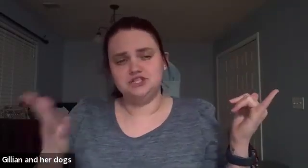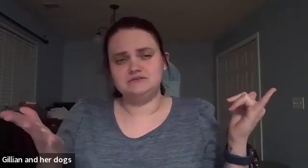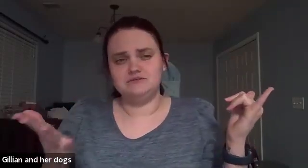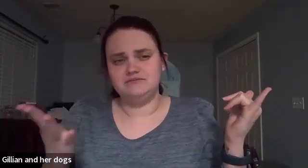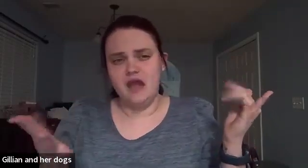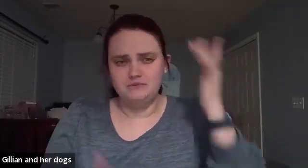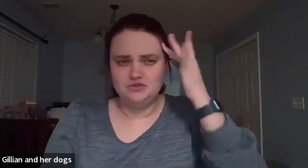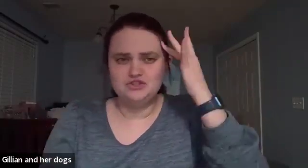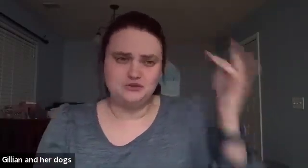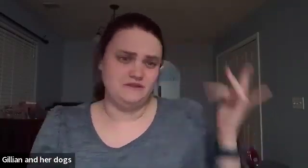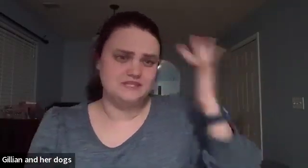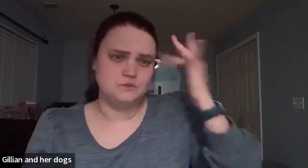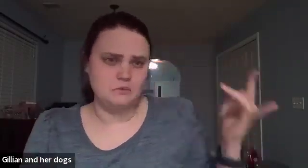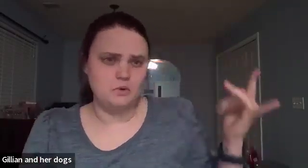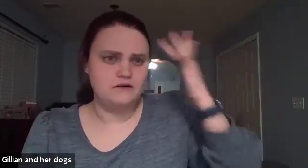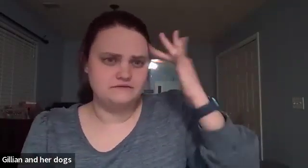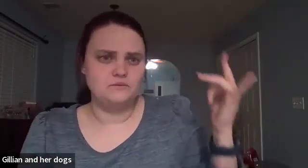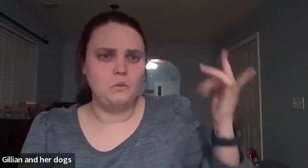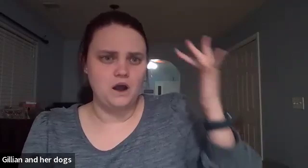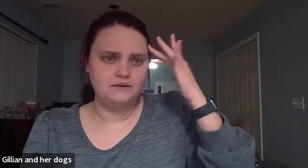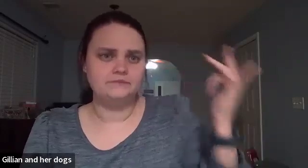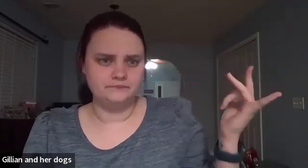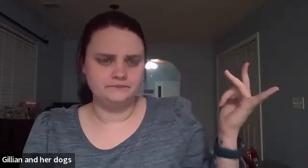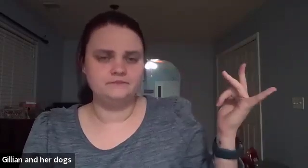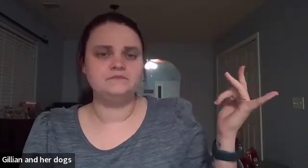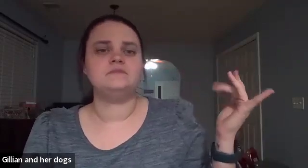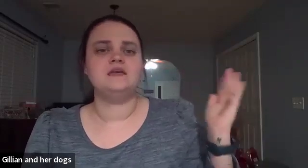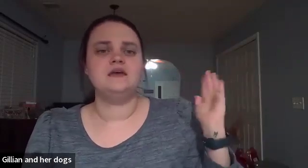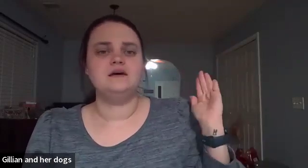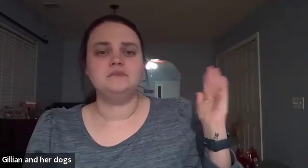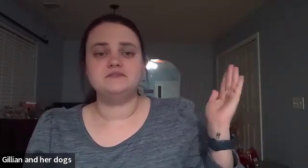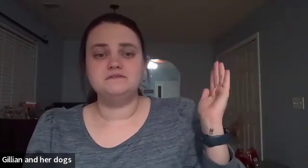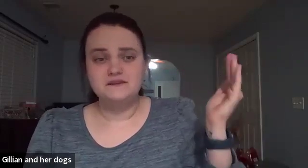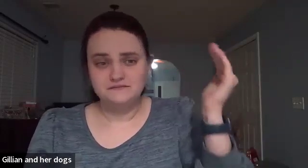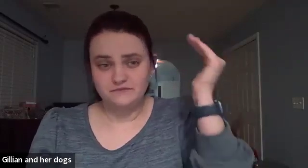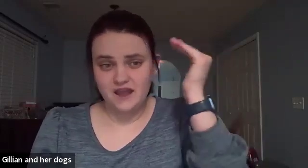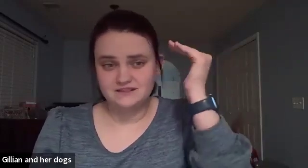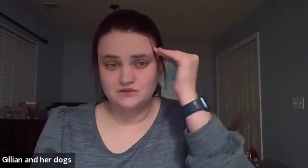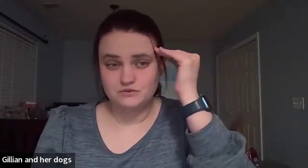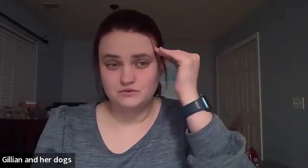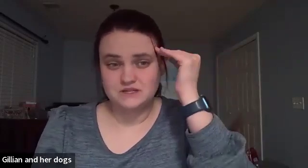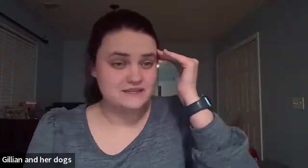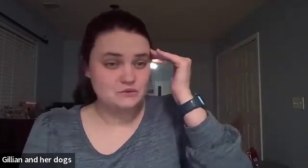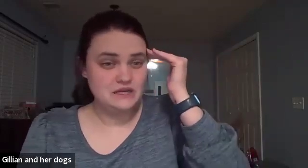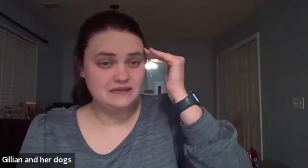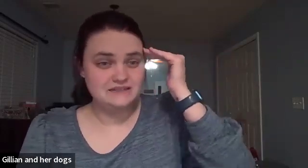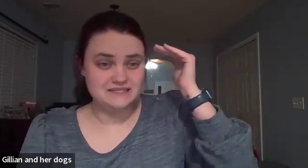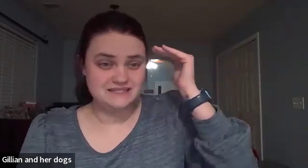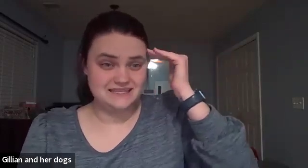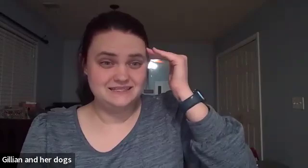It's just I'm used to doing this one more often, Y. But the fun fact is the reason why this one does